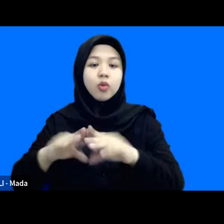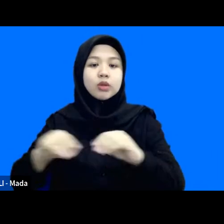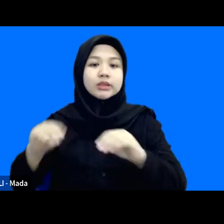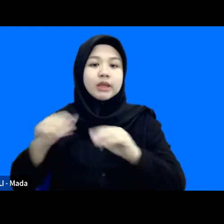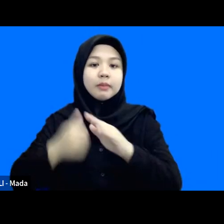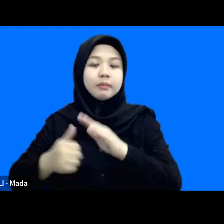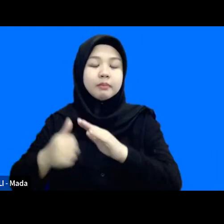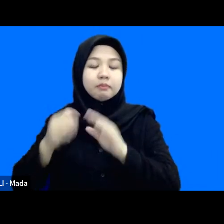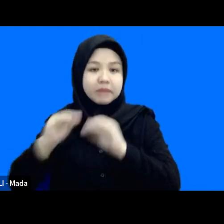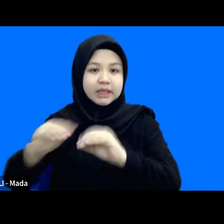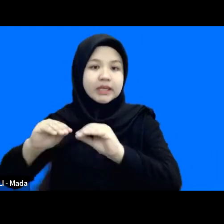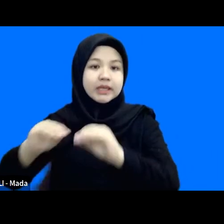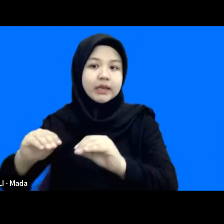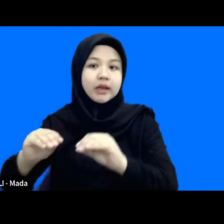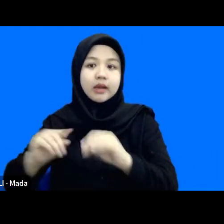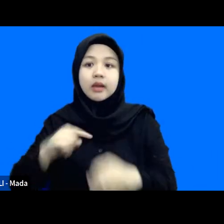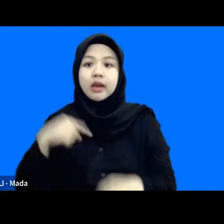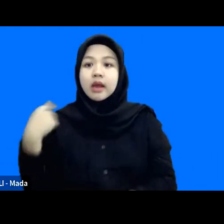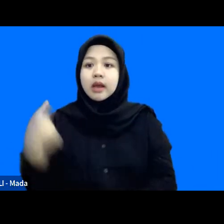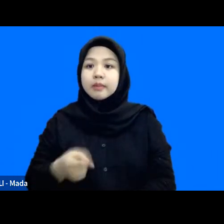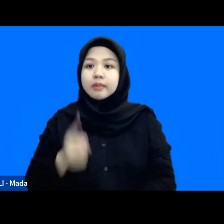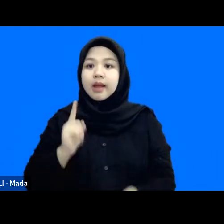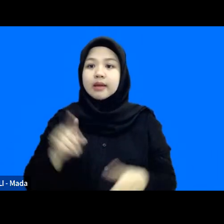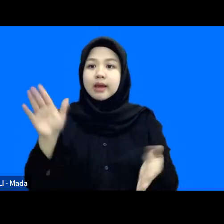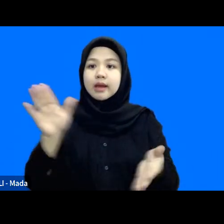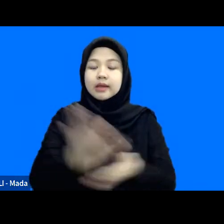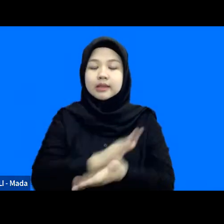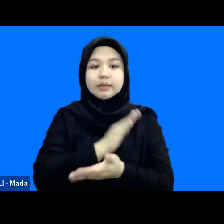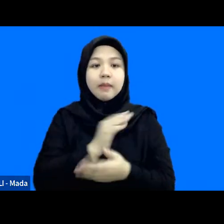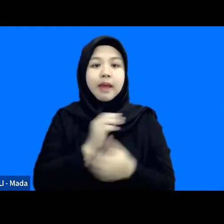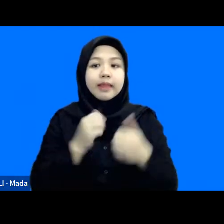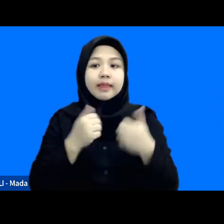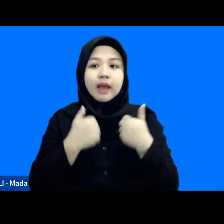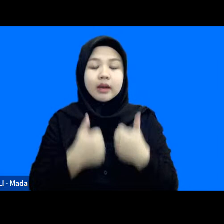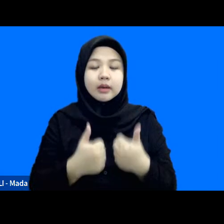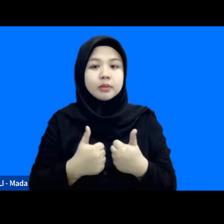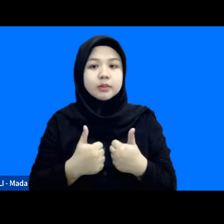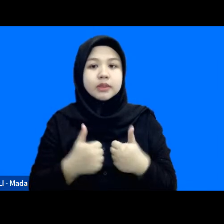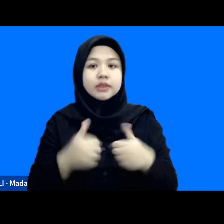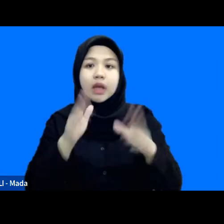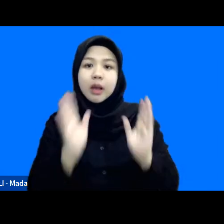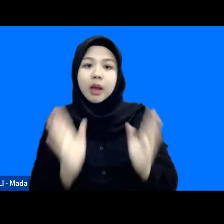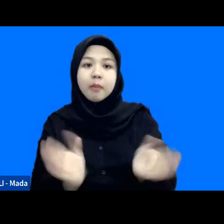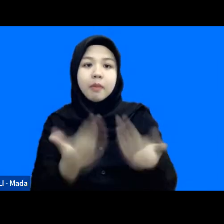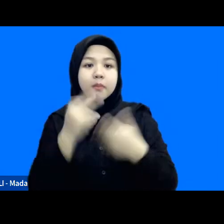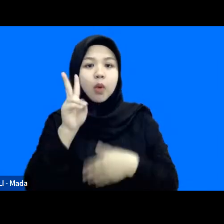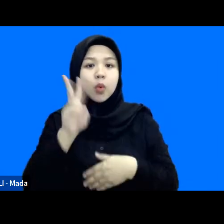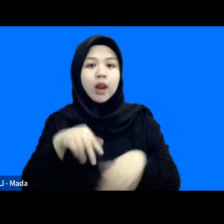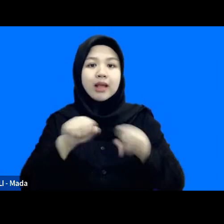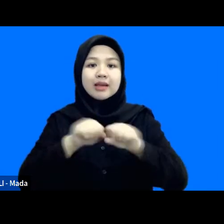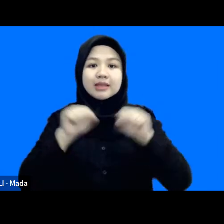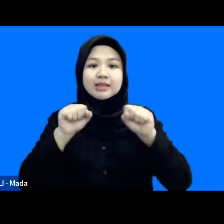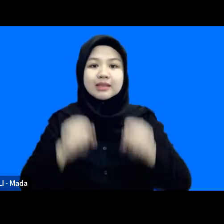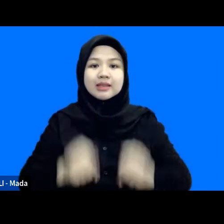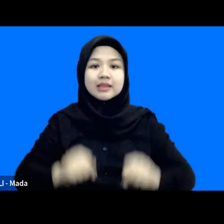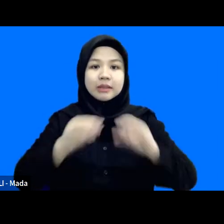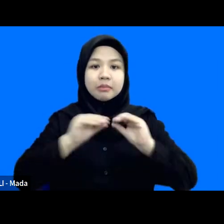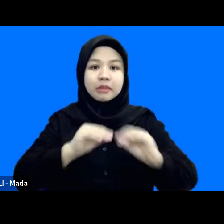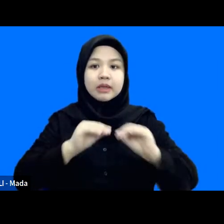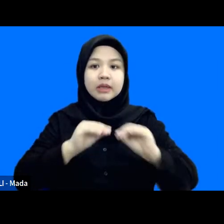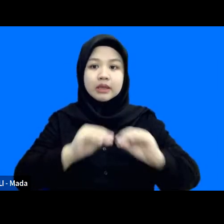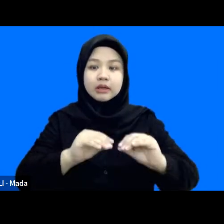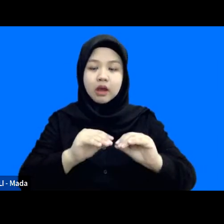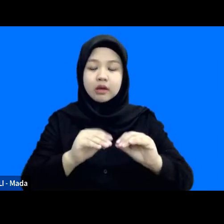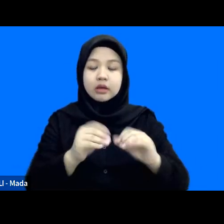the global movement to reimagine and rebuild the education system as a form of our commitment to achieve the 2030